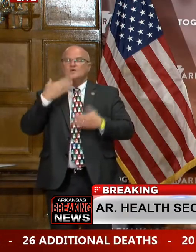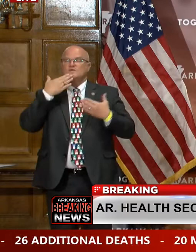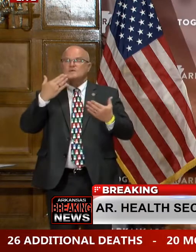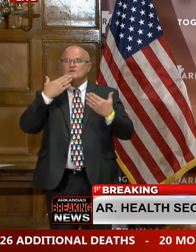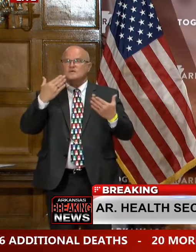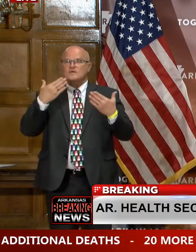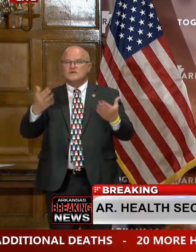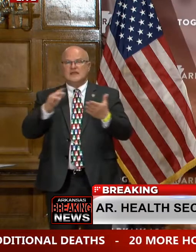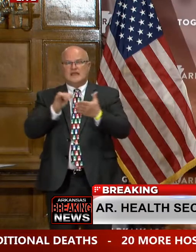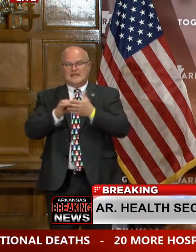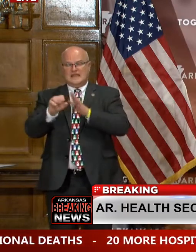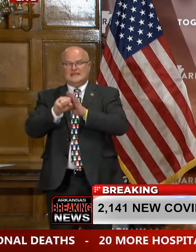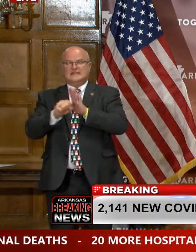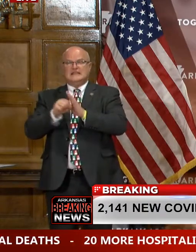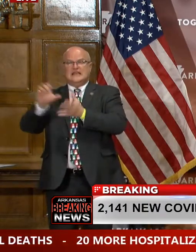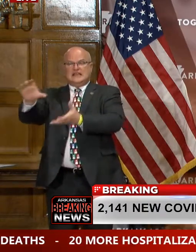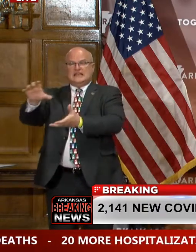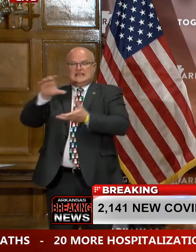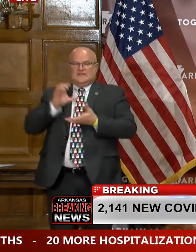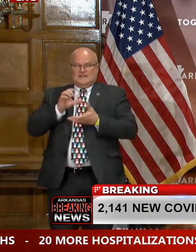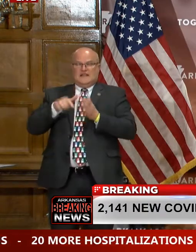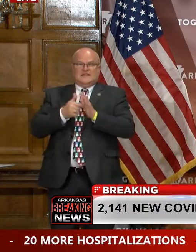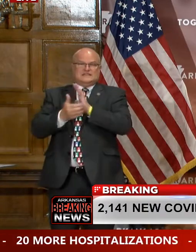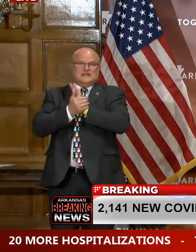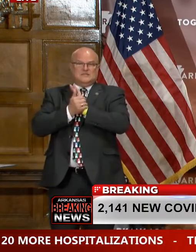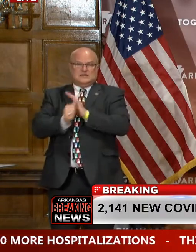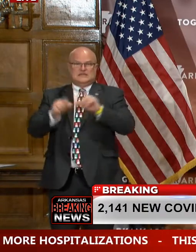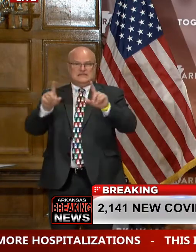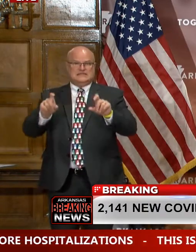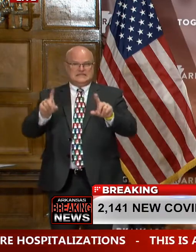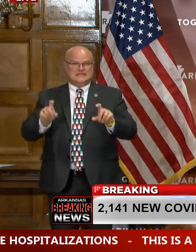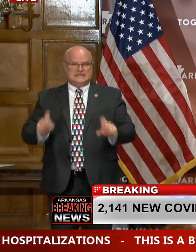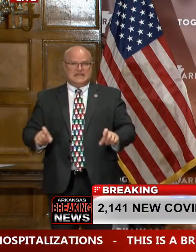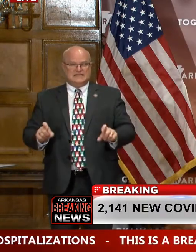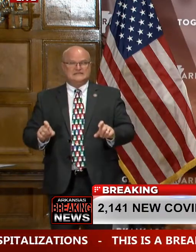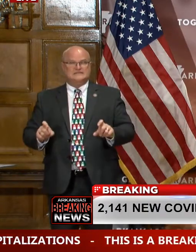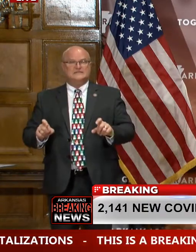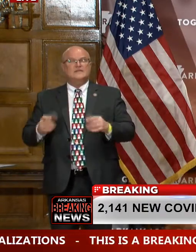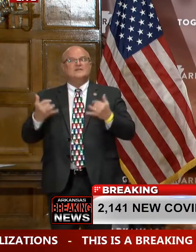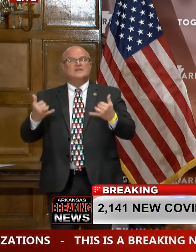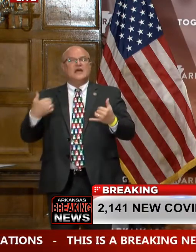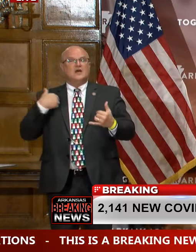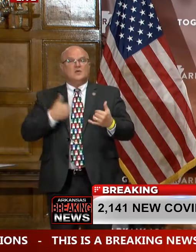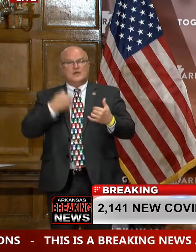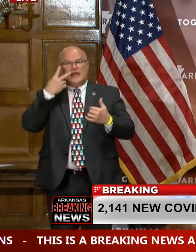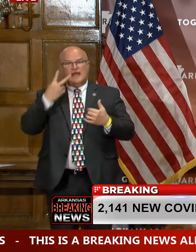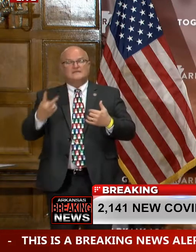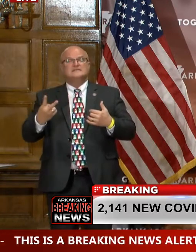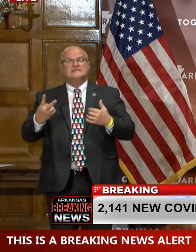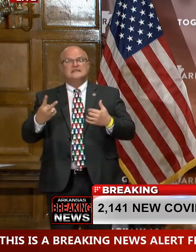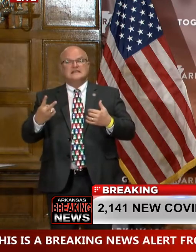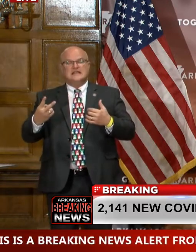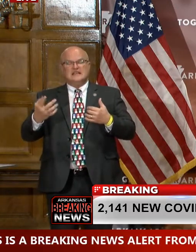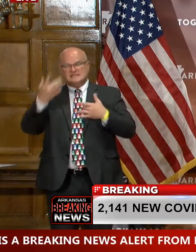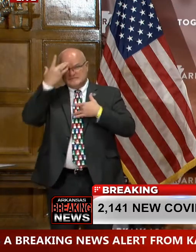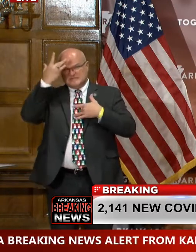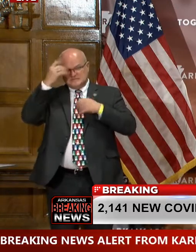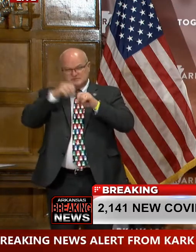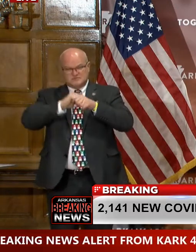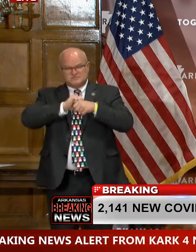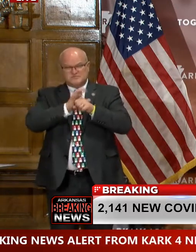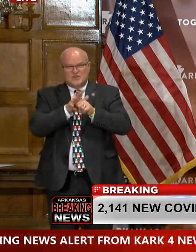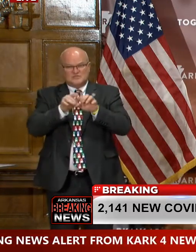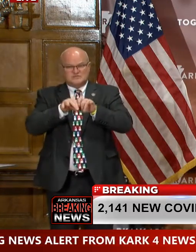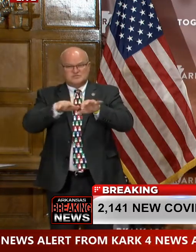grateful that the state has given us this ability. As a result, we have seen a flattening of our COVID tests